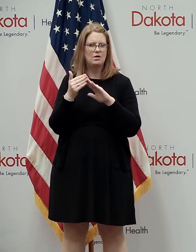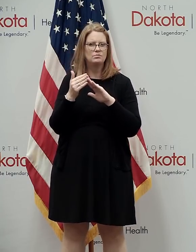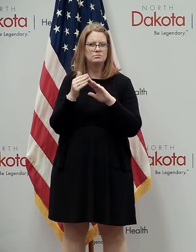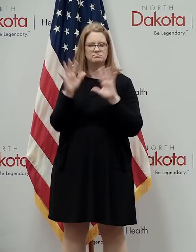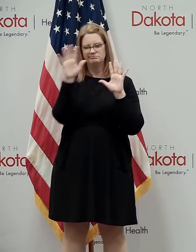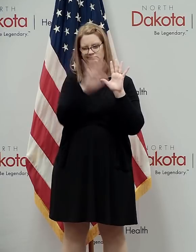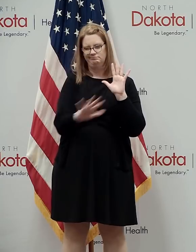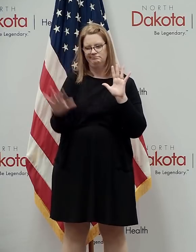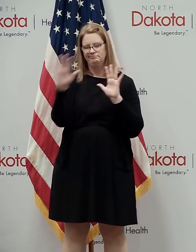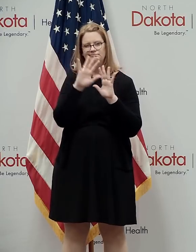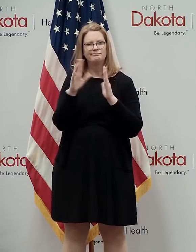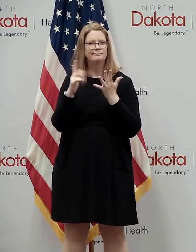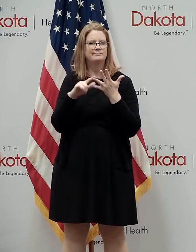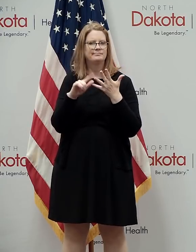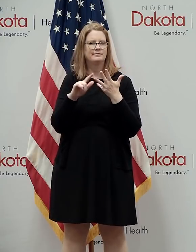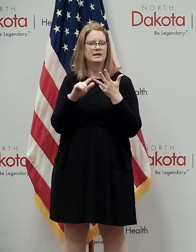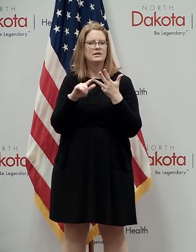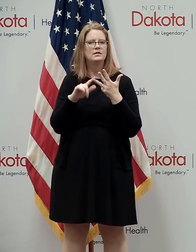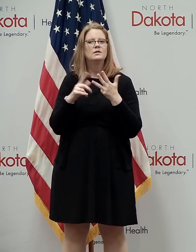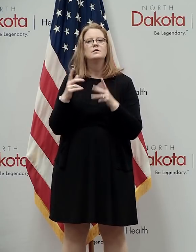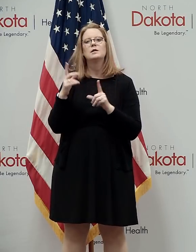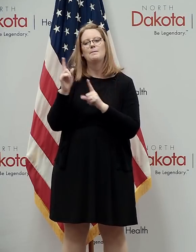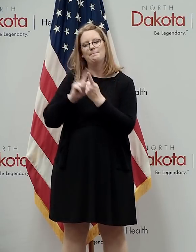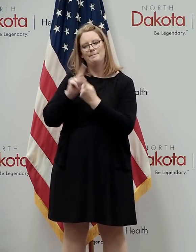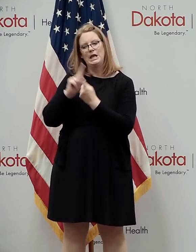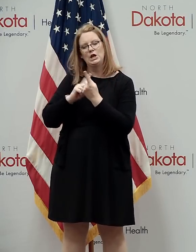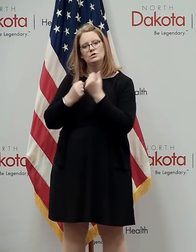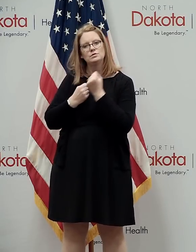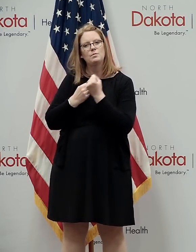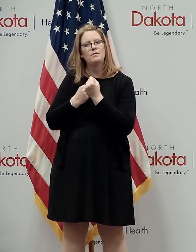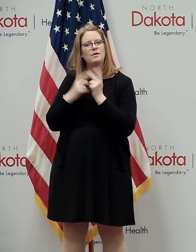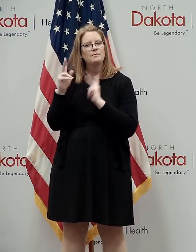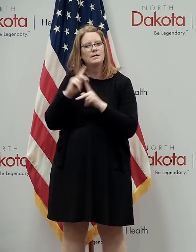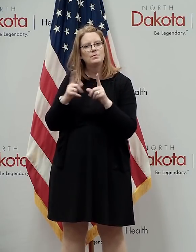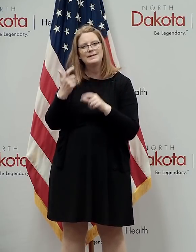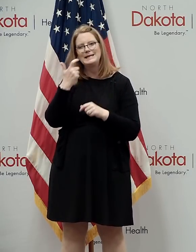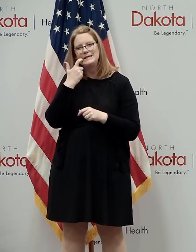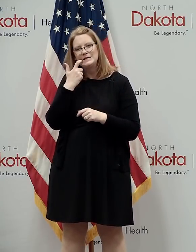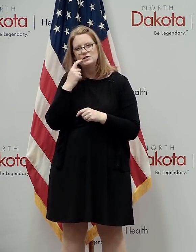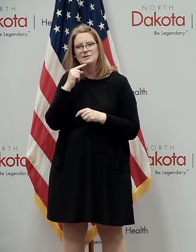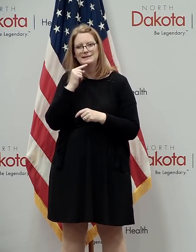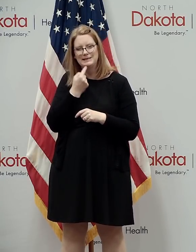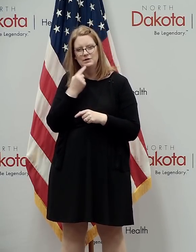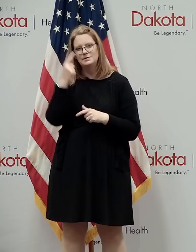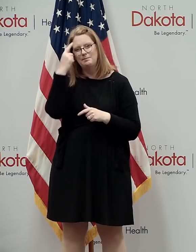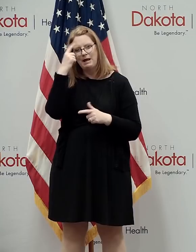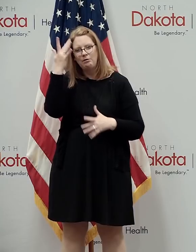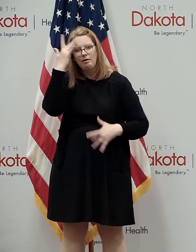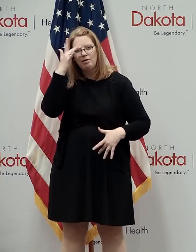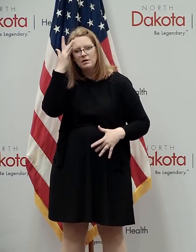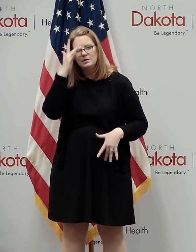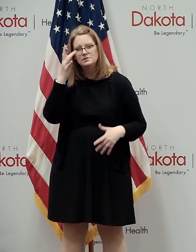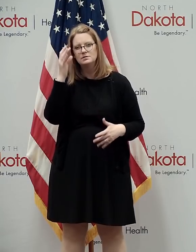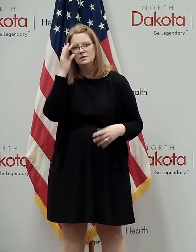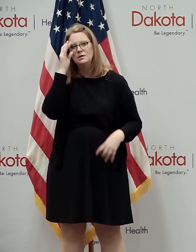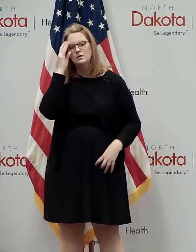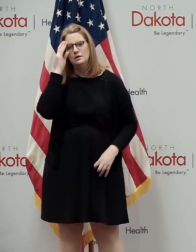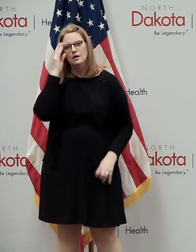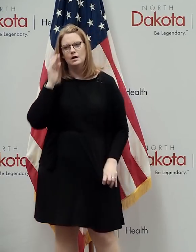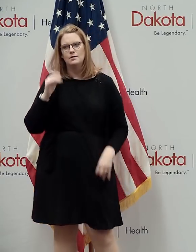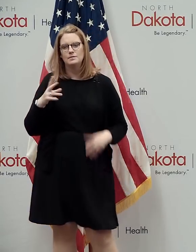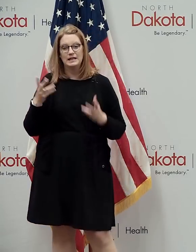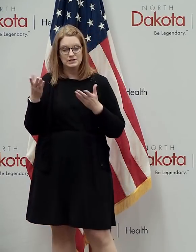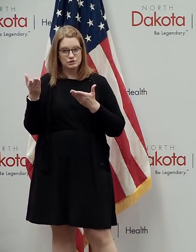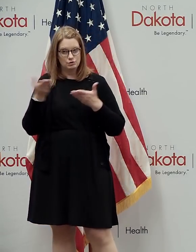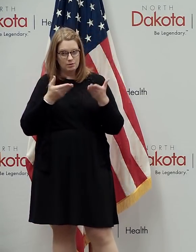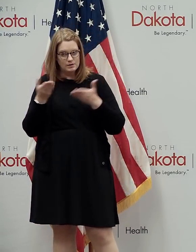to enhance services by including peer support for individuals with addiction or serious mental illness. These services